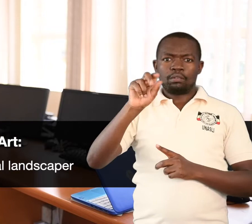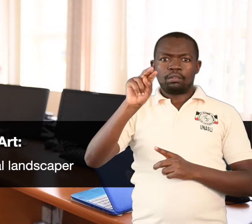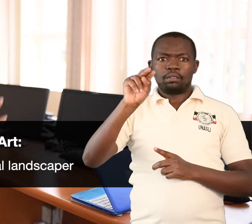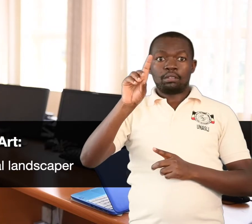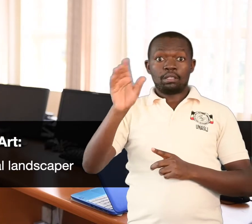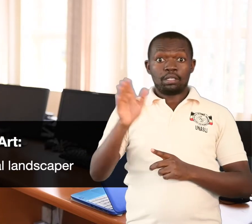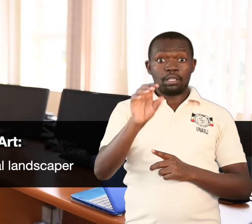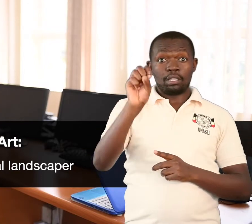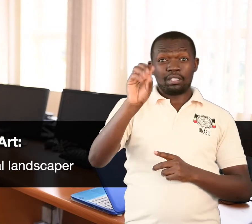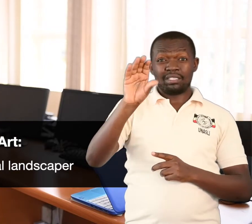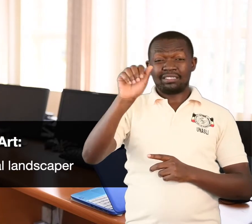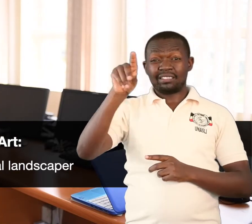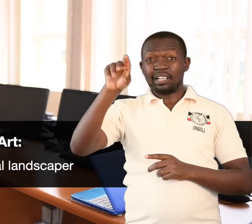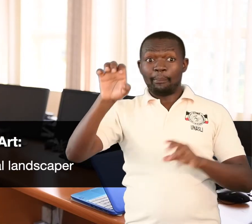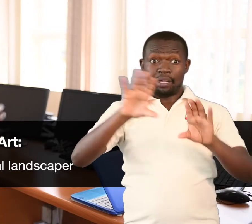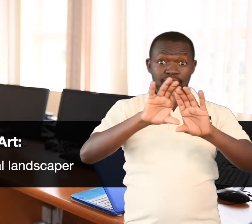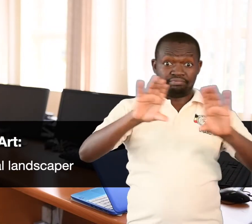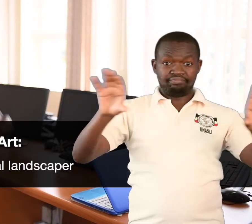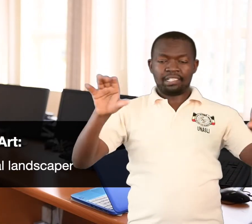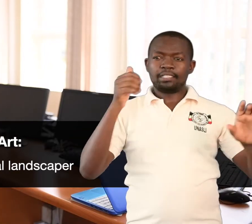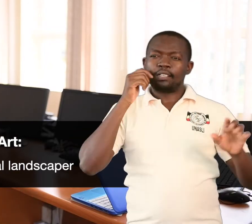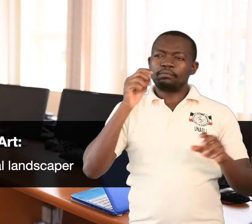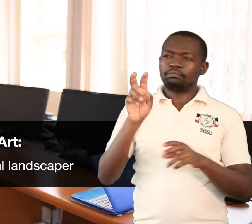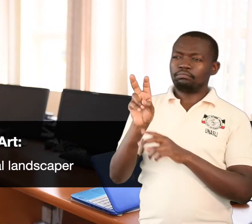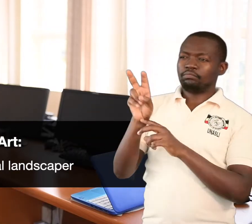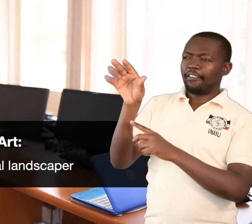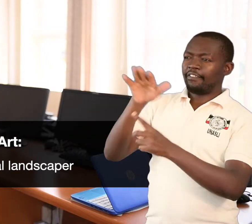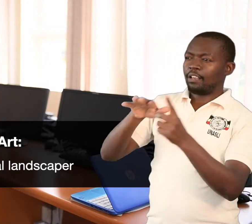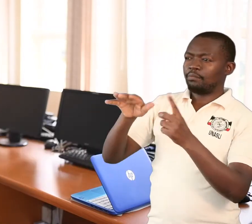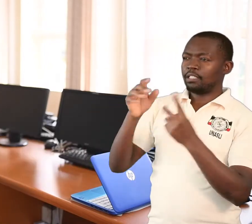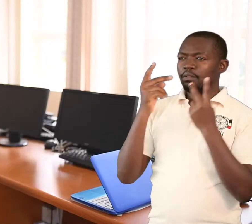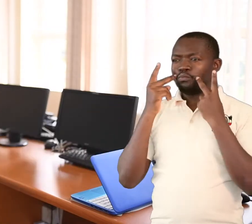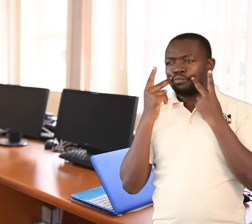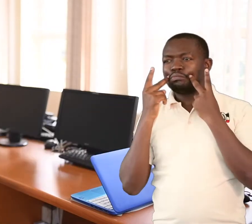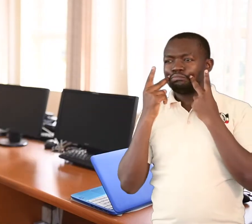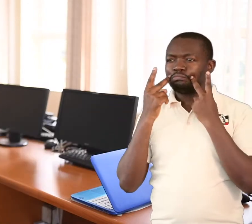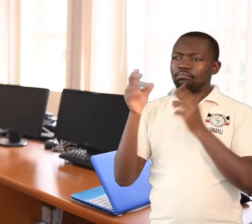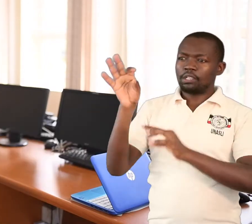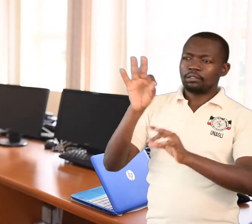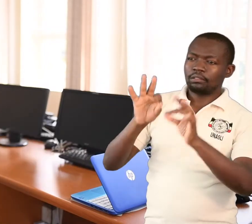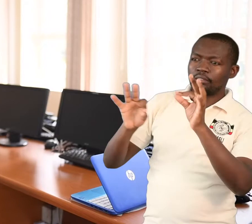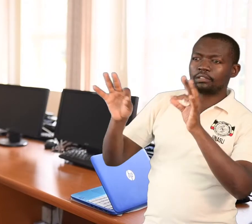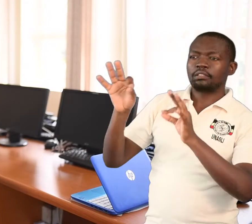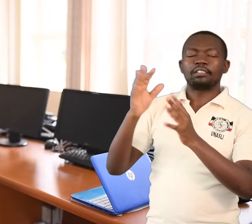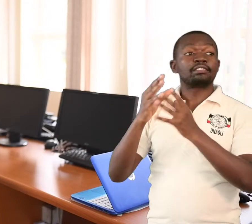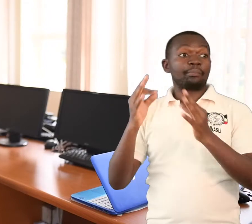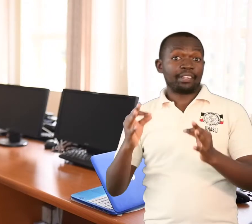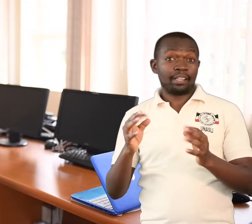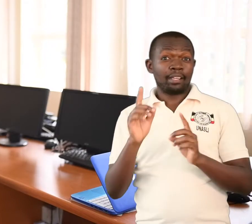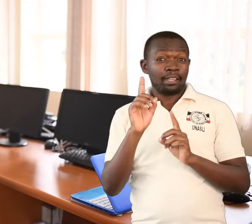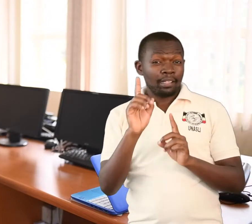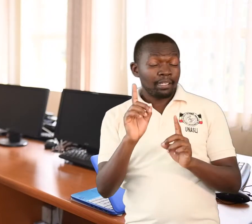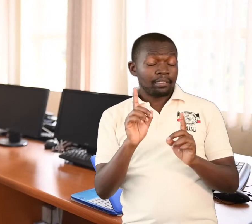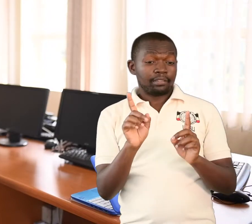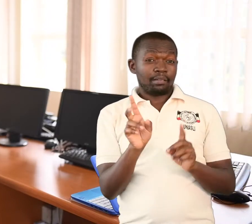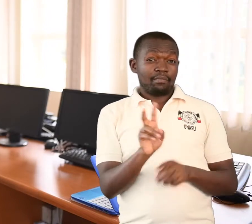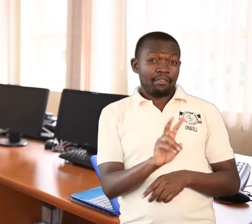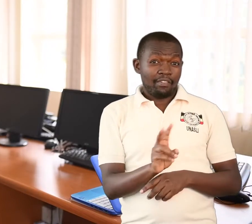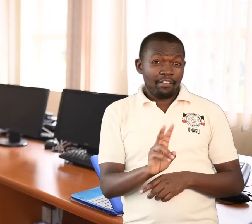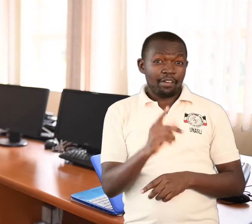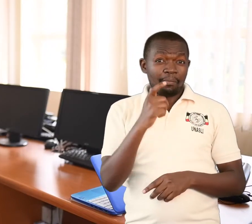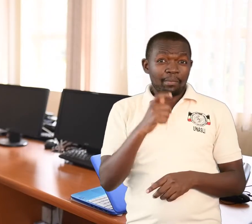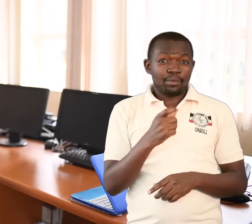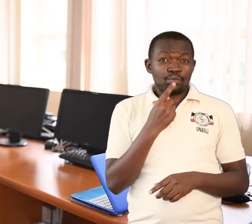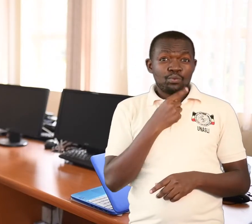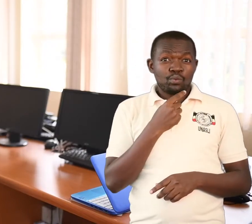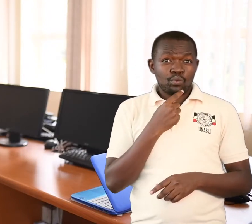the environment and designs something. So likewise, one who takes the